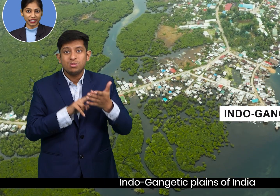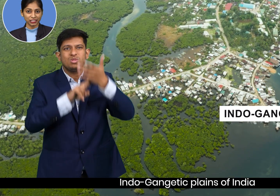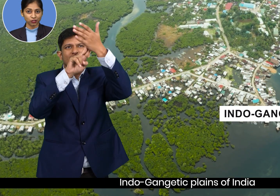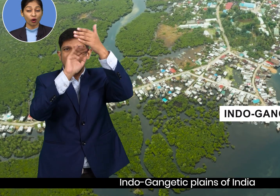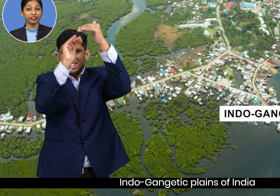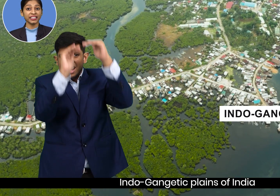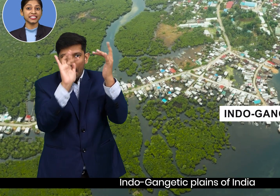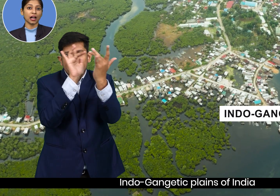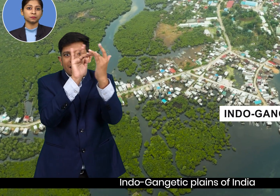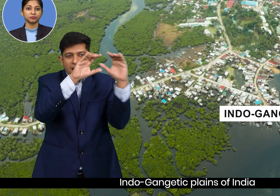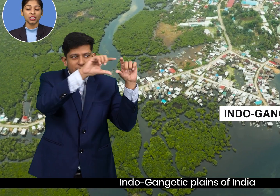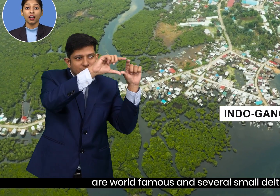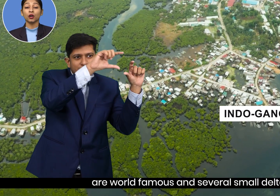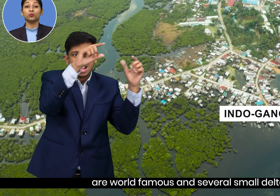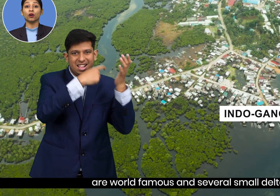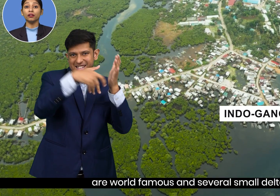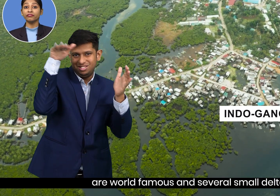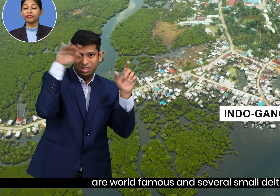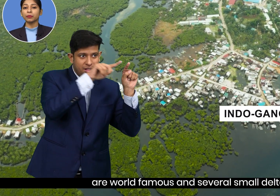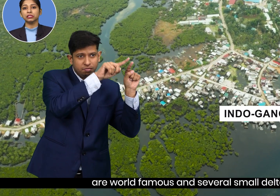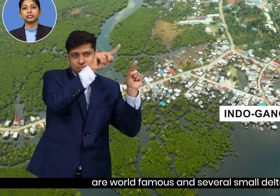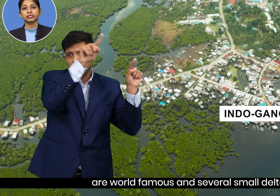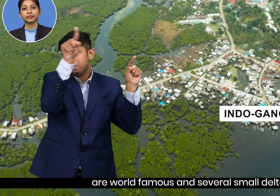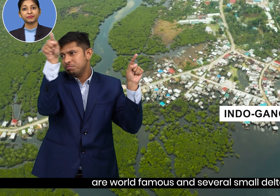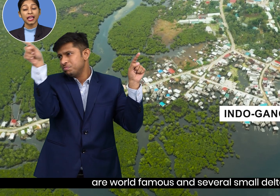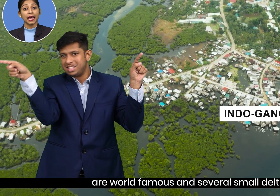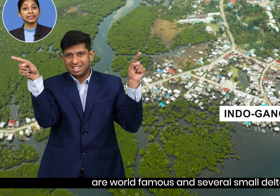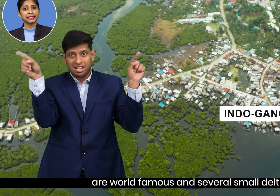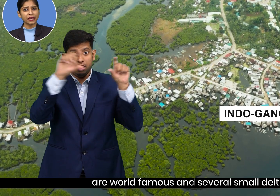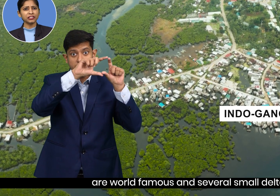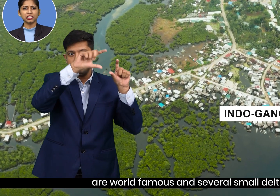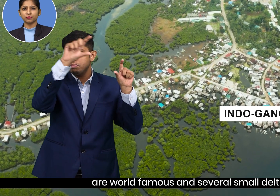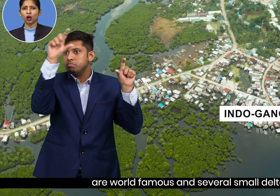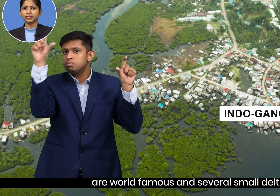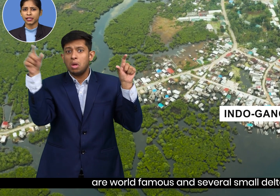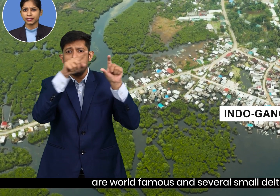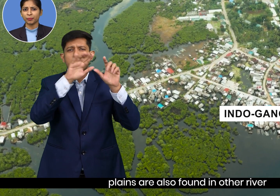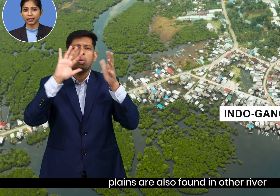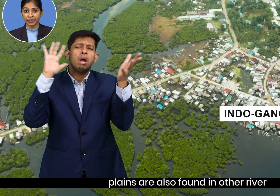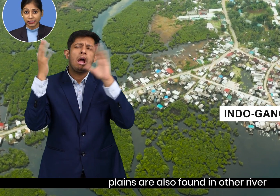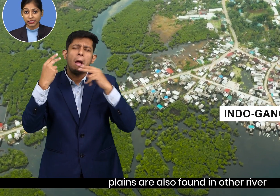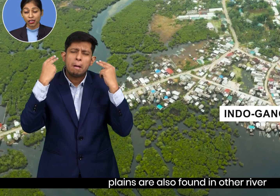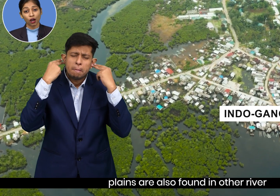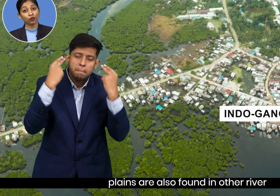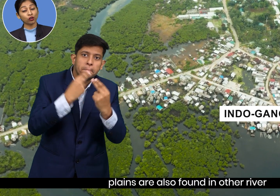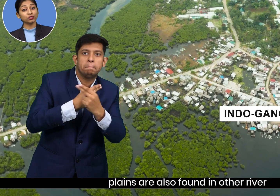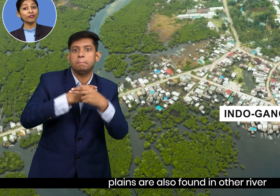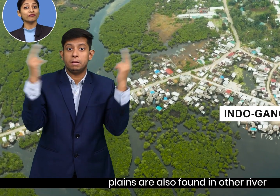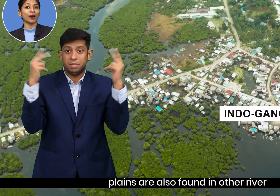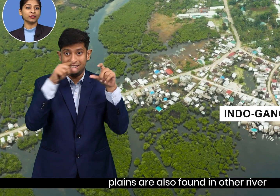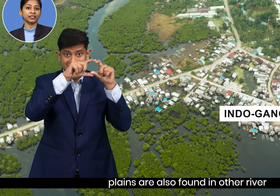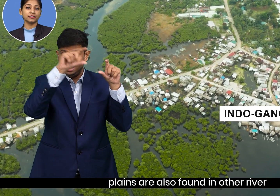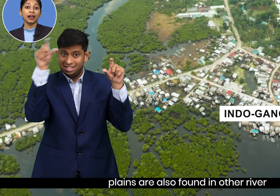Indo-Gangetic plains of India are world famous, and several small delta plains are